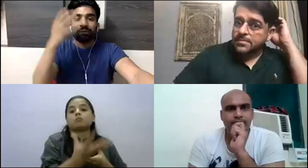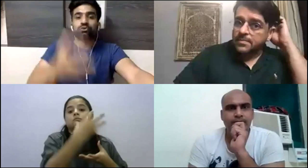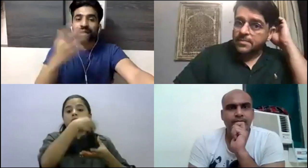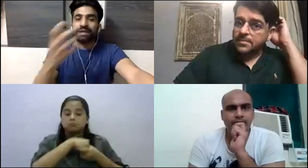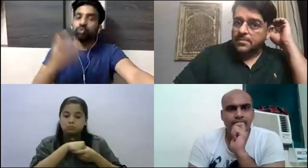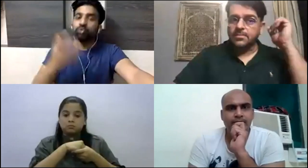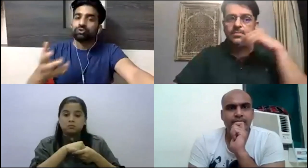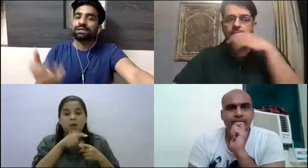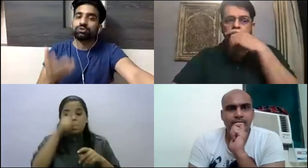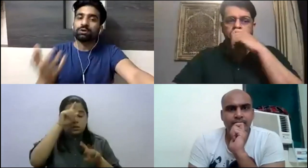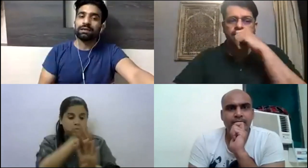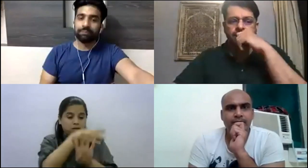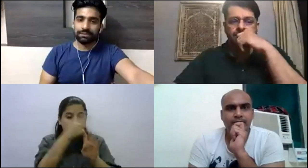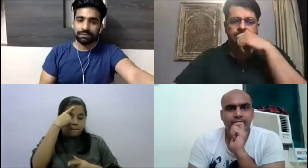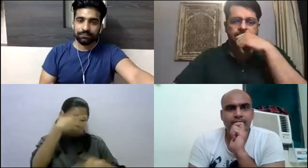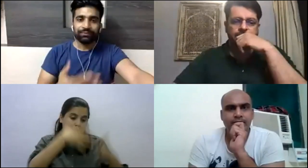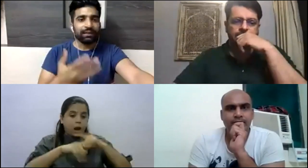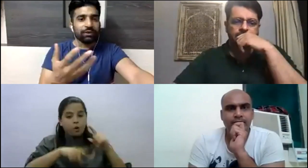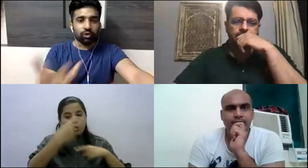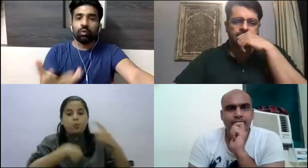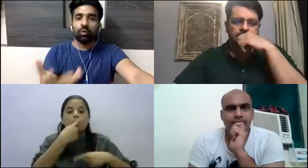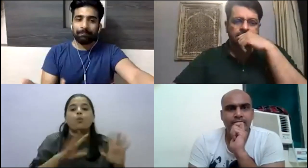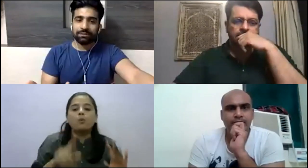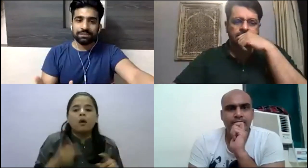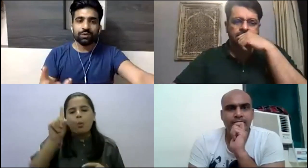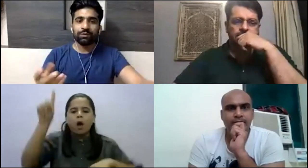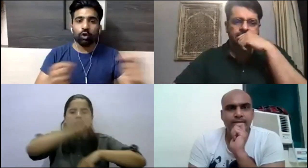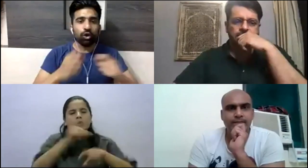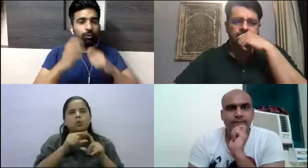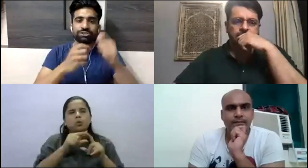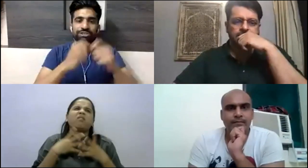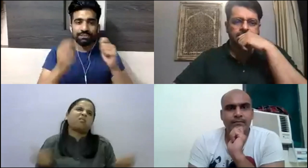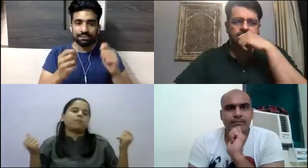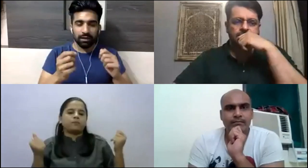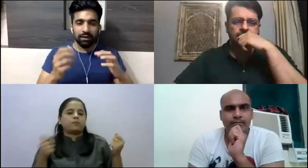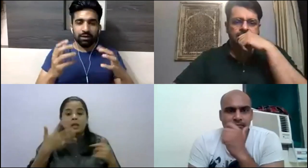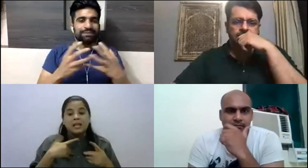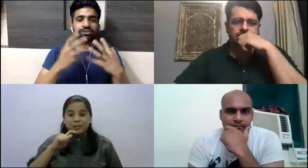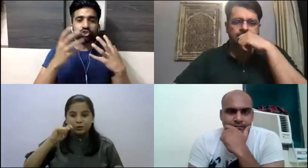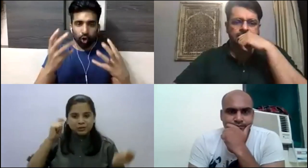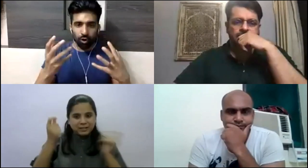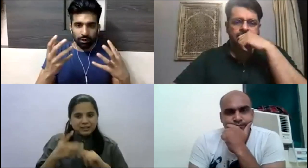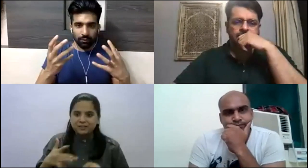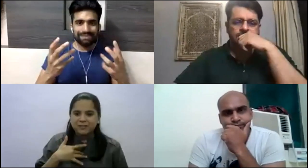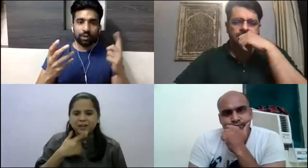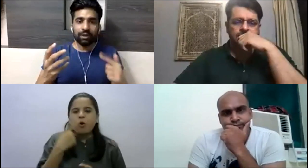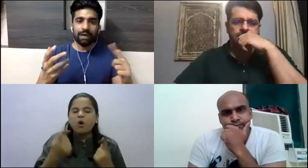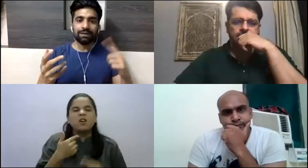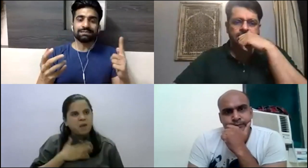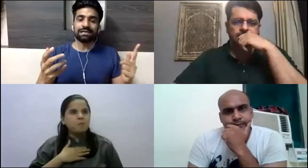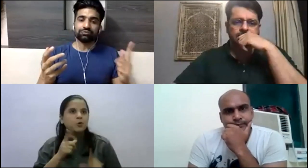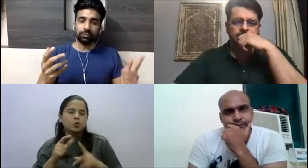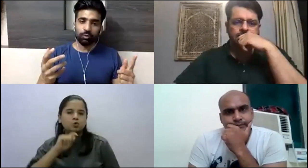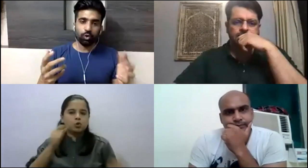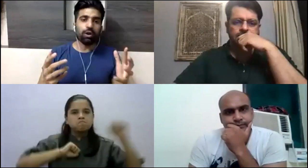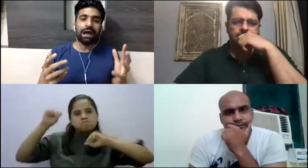you have to schedule those things on daily basis. What happens is, when we talk about changes now, we just talk, we say, okay, I will